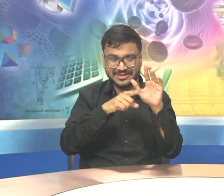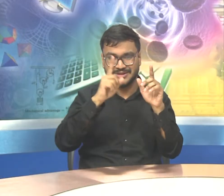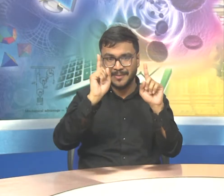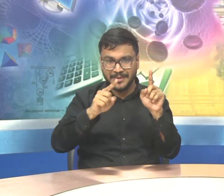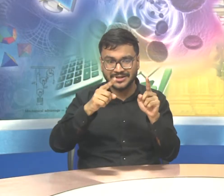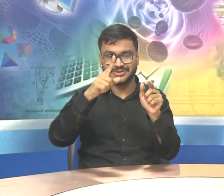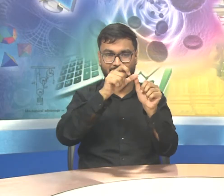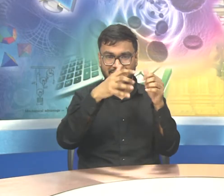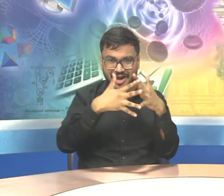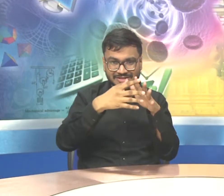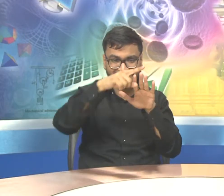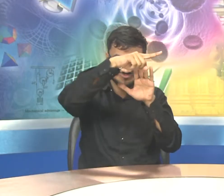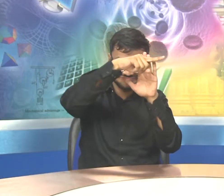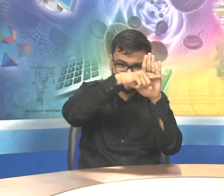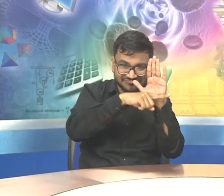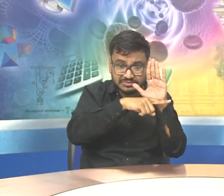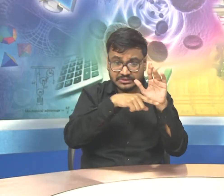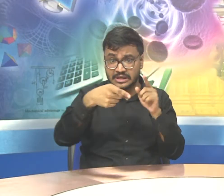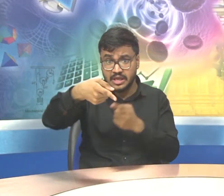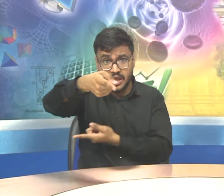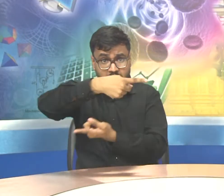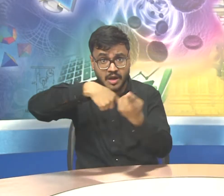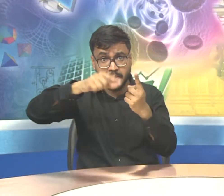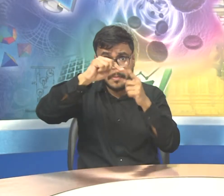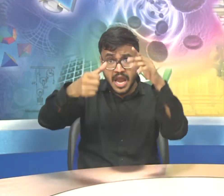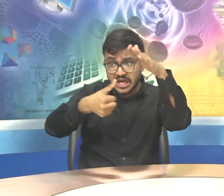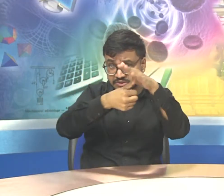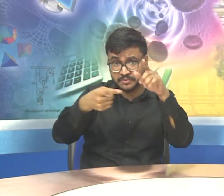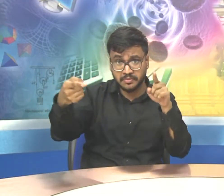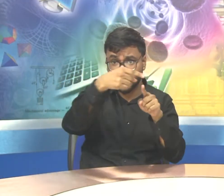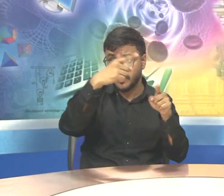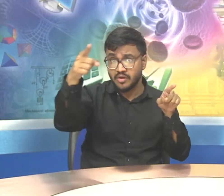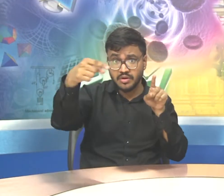He or she can only be impeached